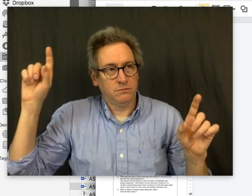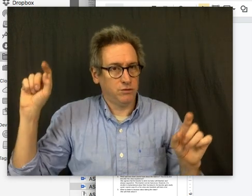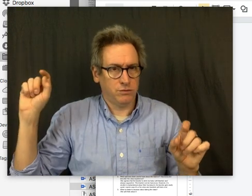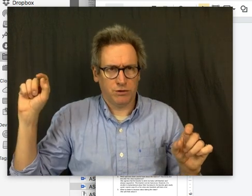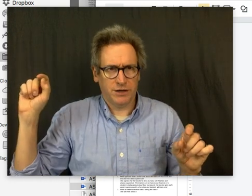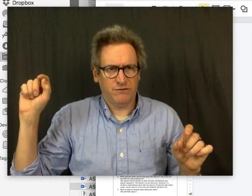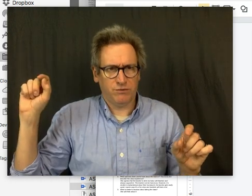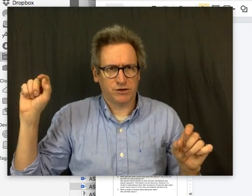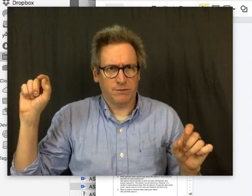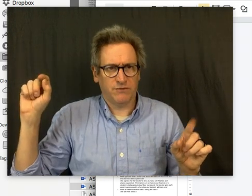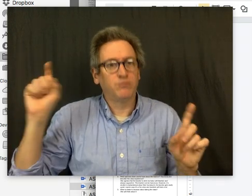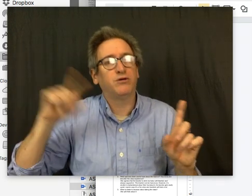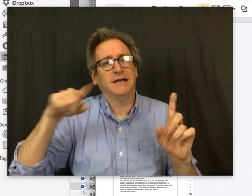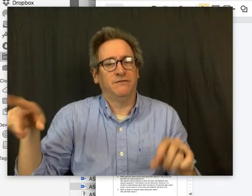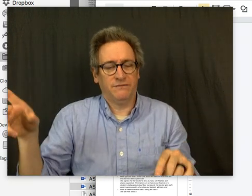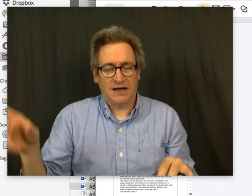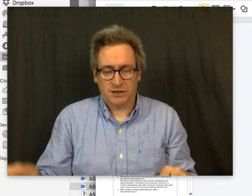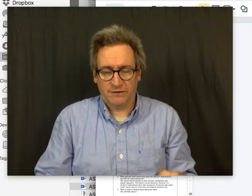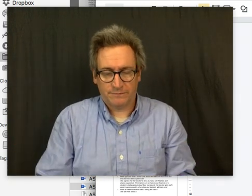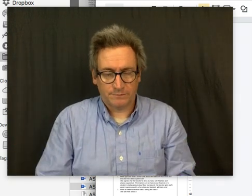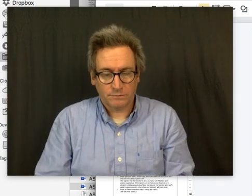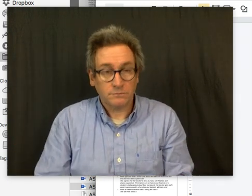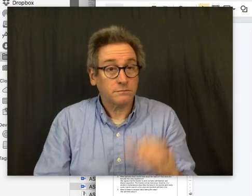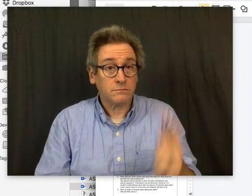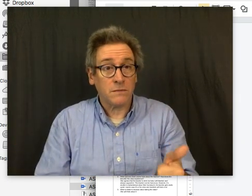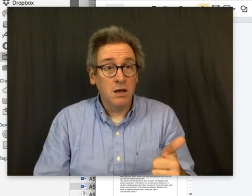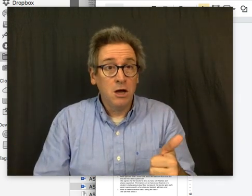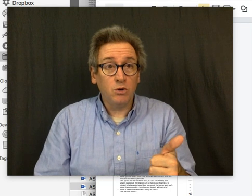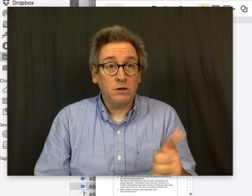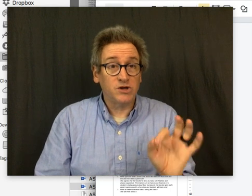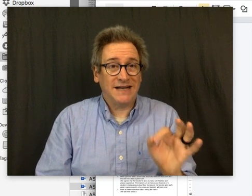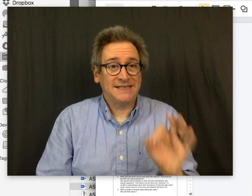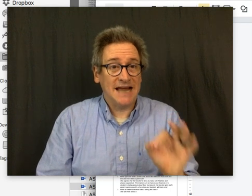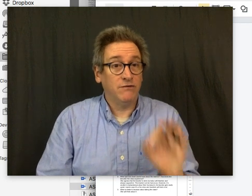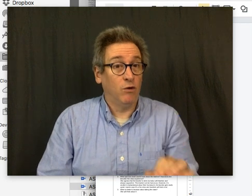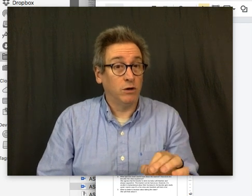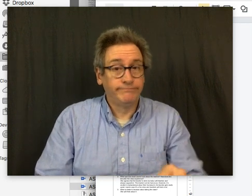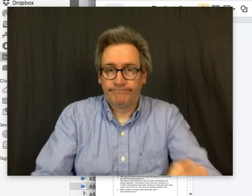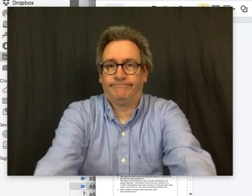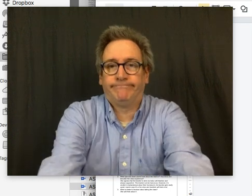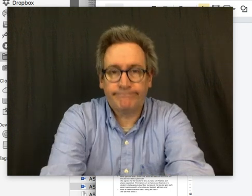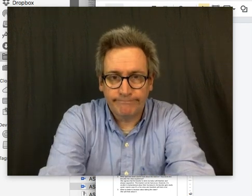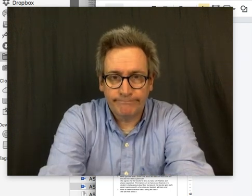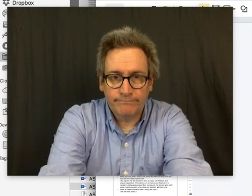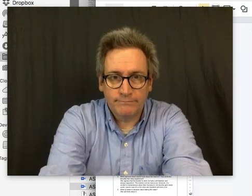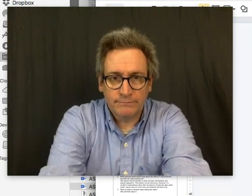predictive adjective. Cool, so that's 10-4.